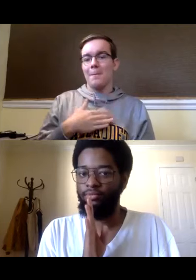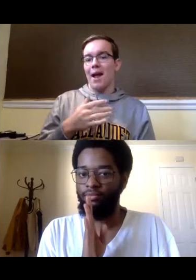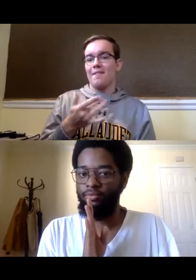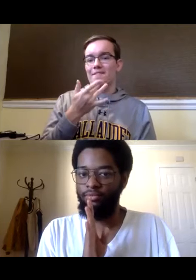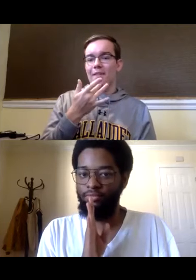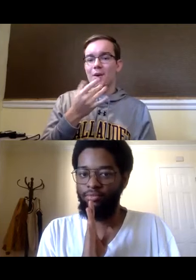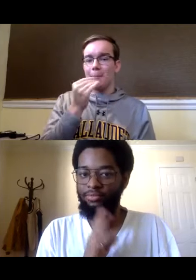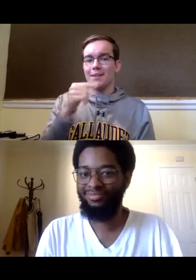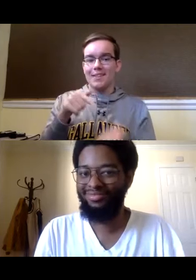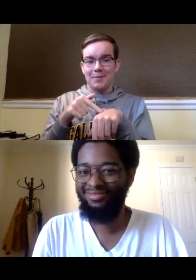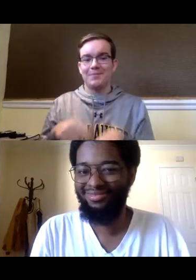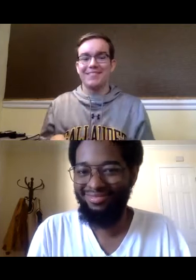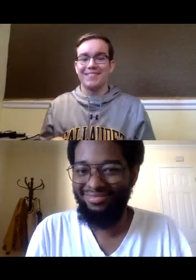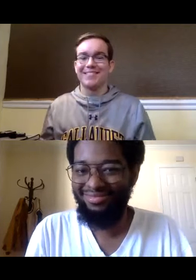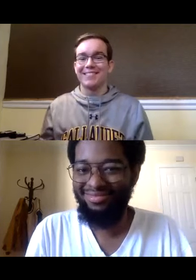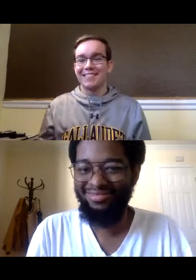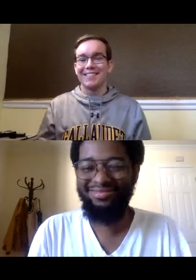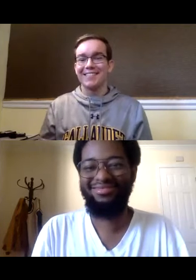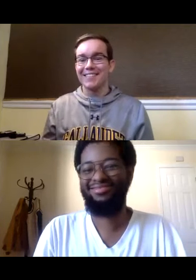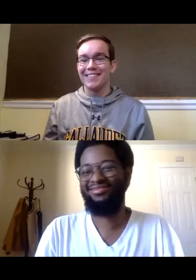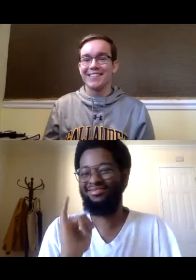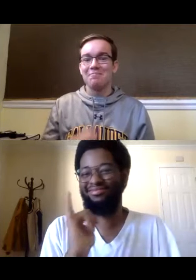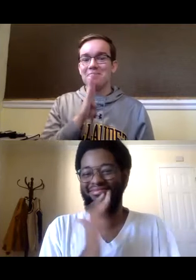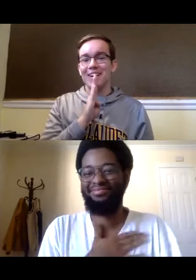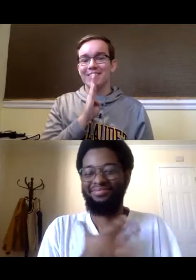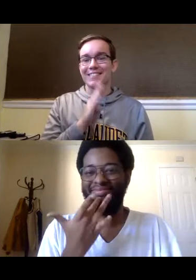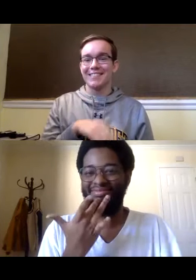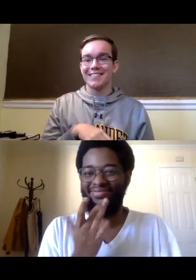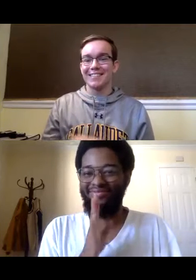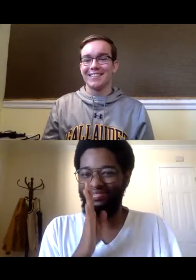Mm-hmm. That's my favorite meal of the day.